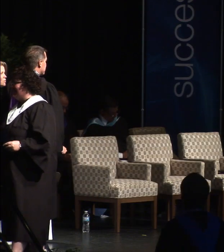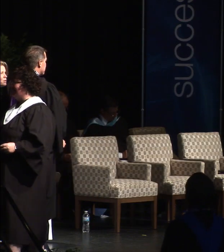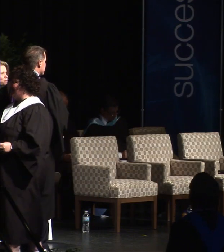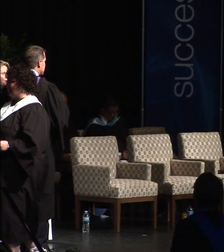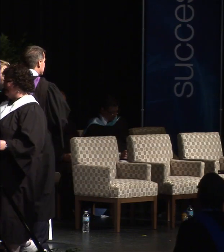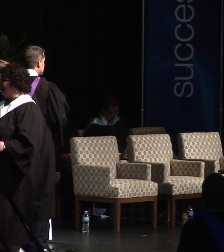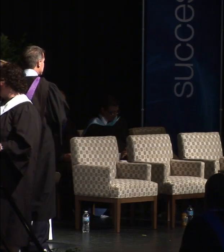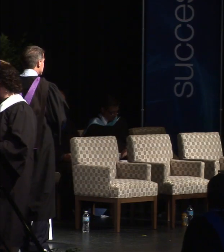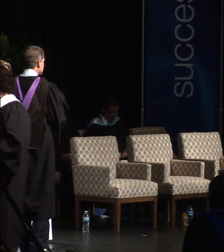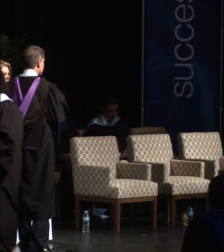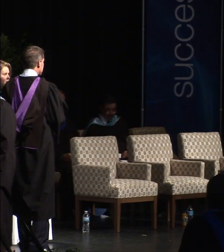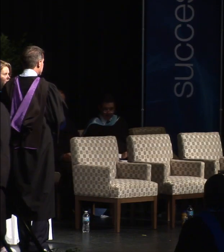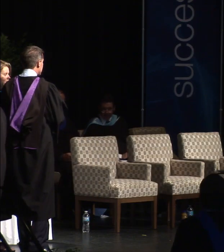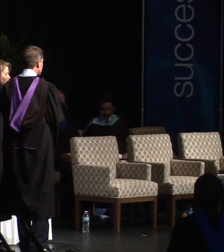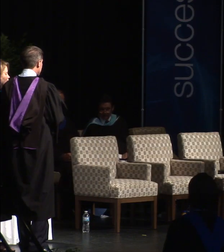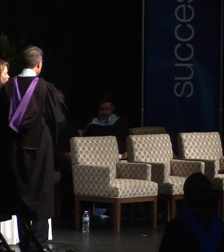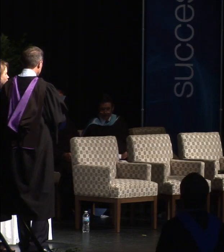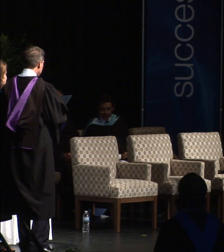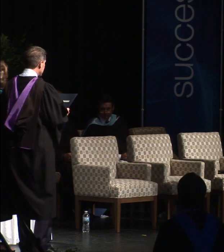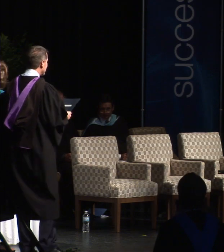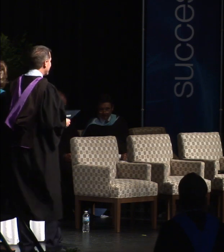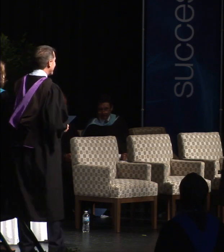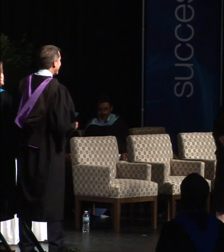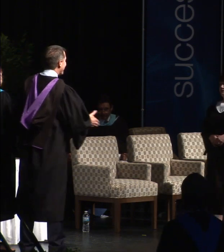Lenore Mary Campbell.